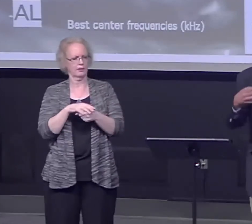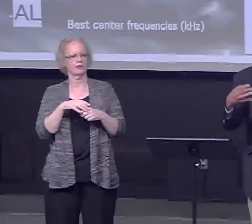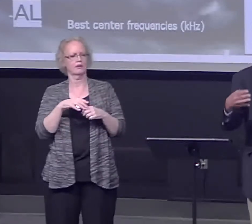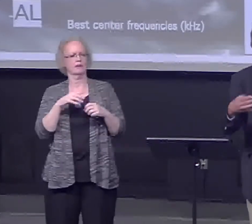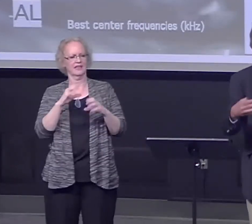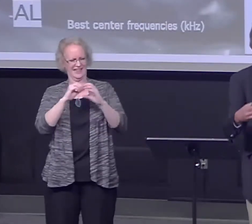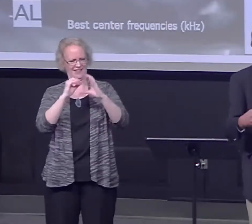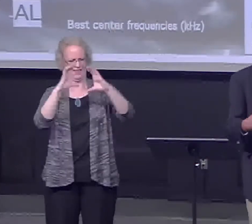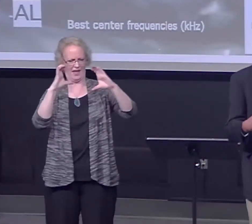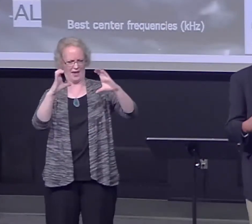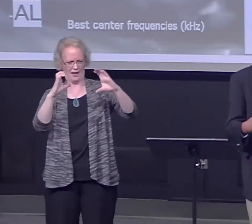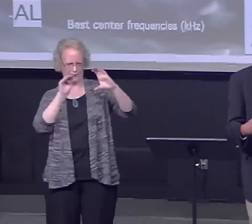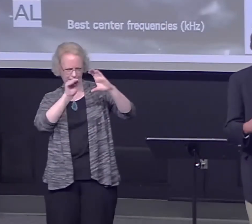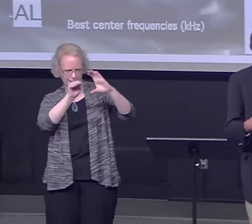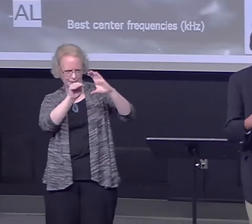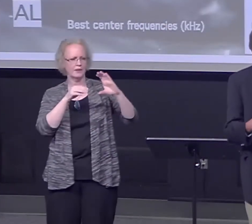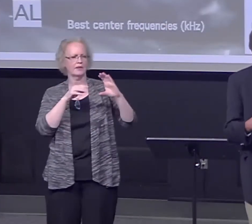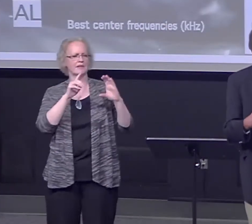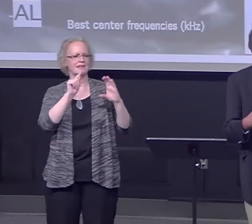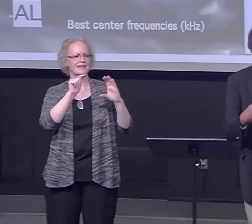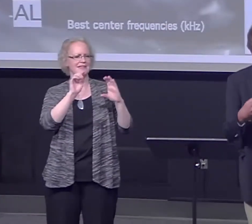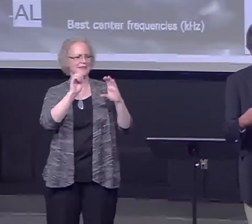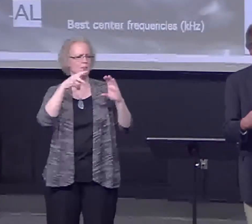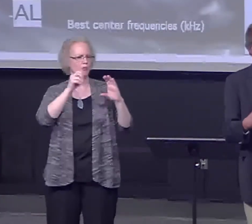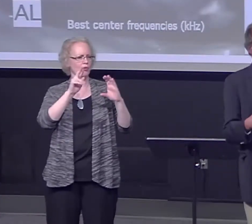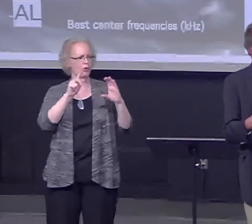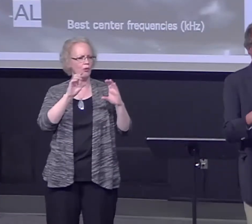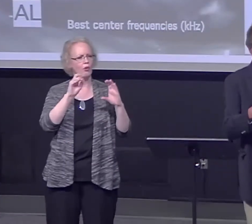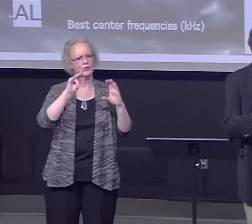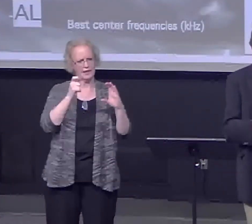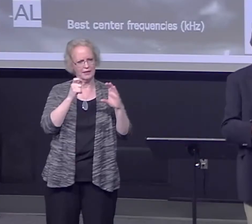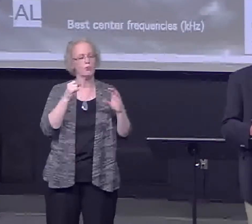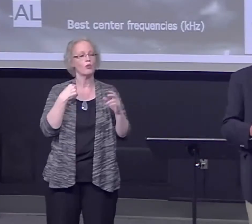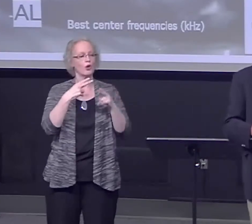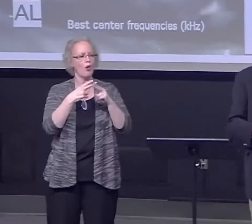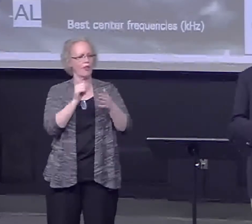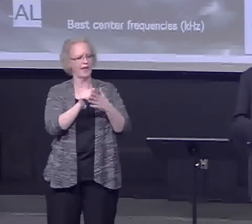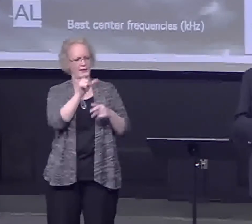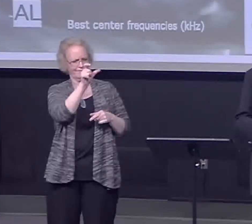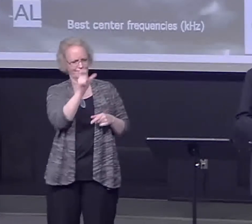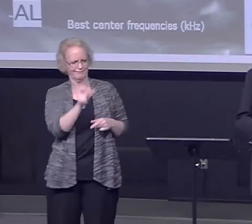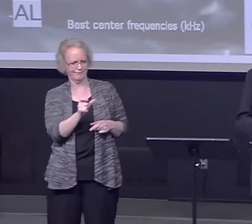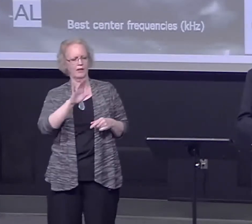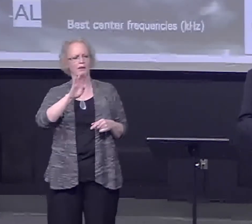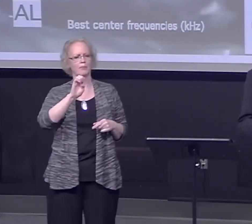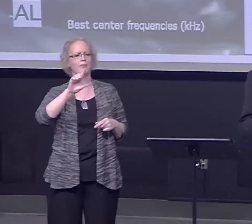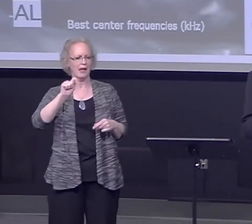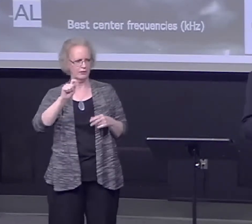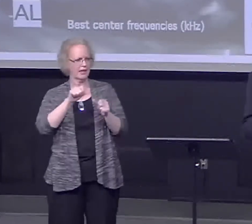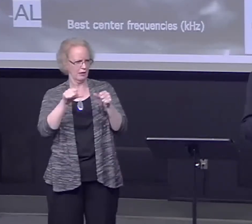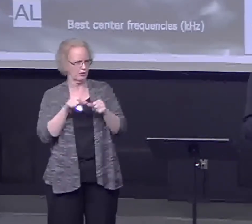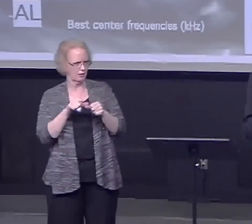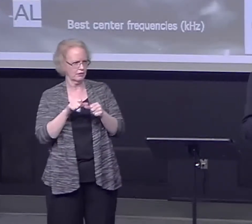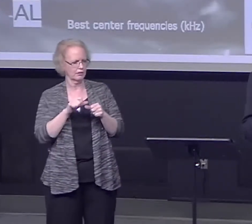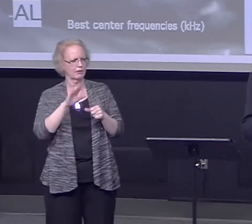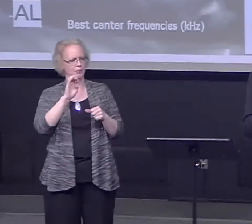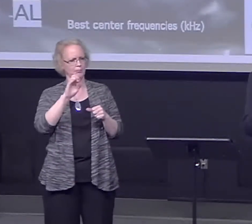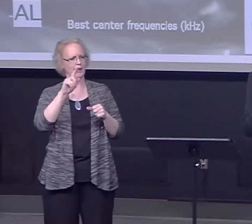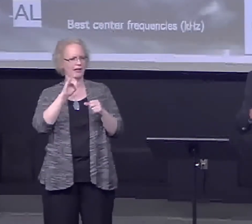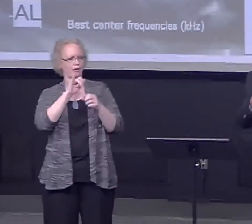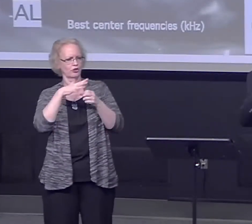temporal cortex. And these are referred to as the belt areas because they are surrounding the primary areas, the core